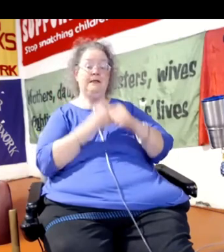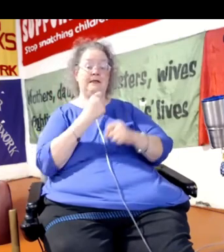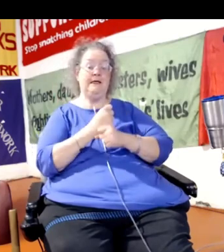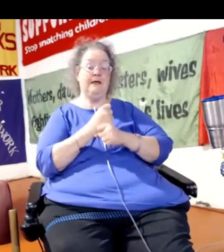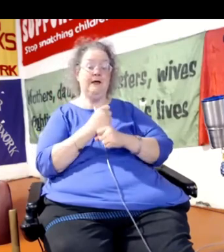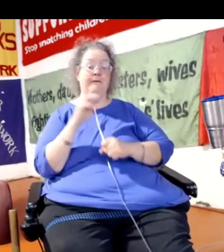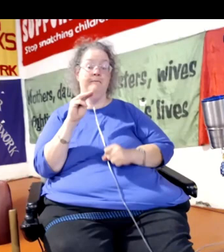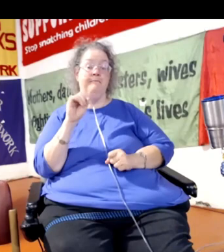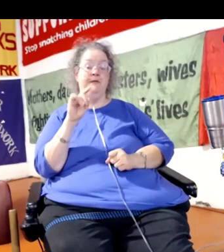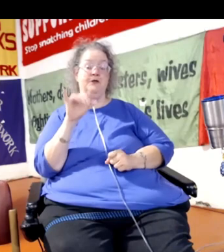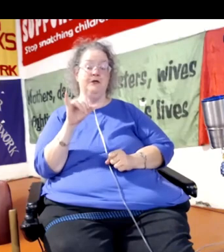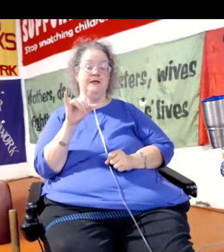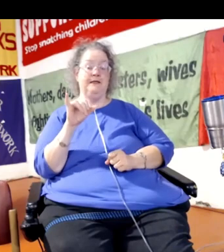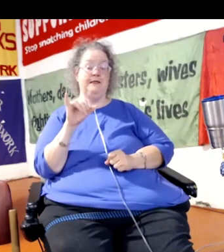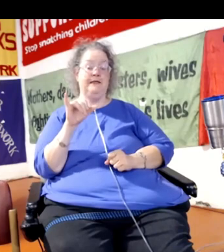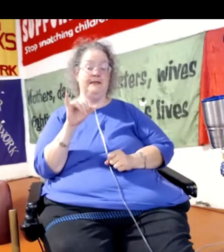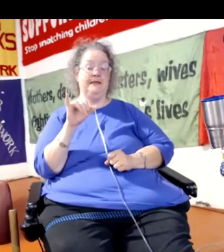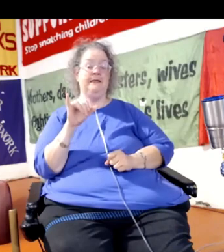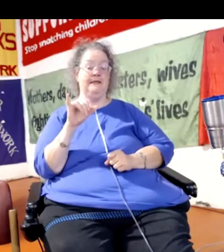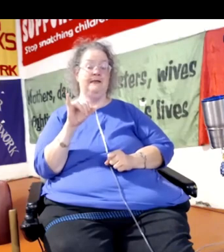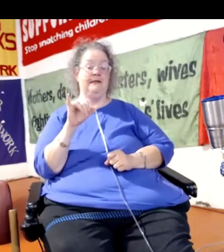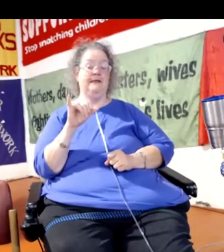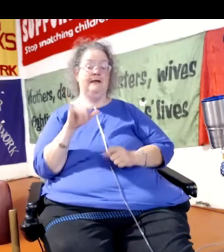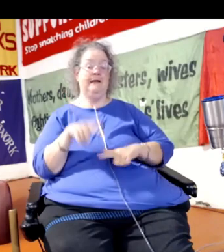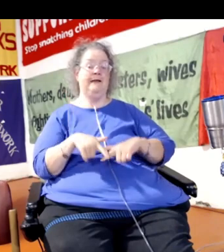at 100% of their pay.